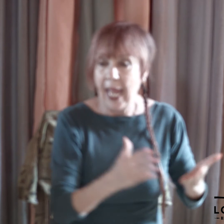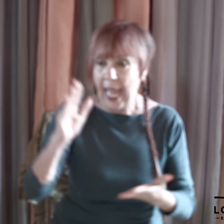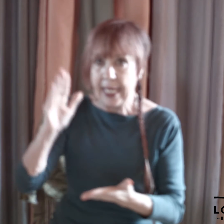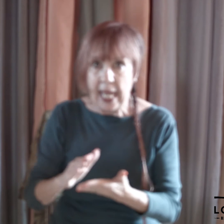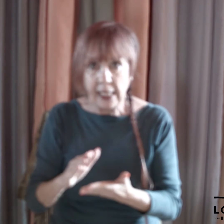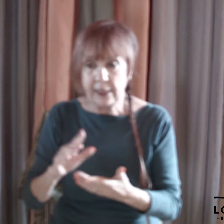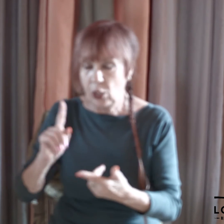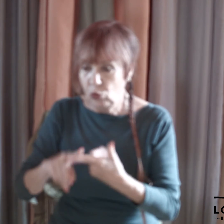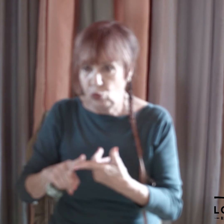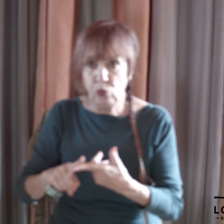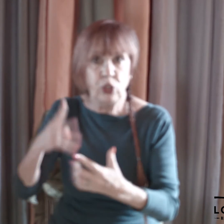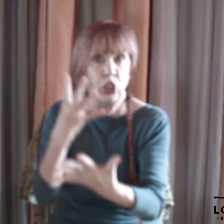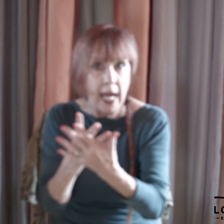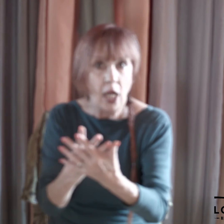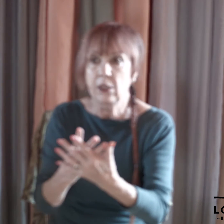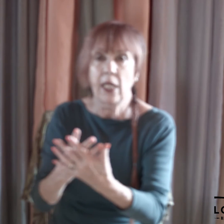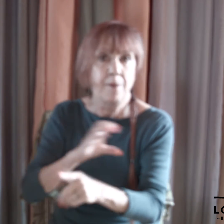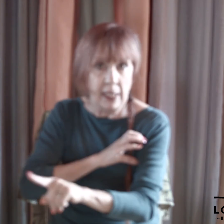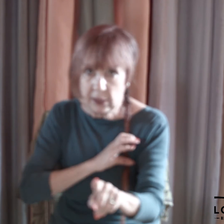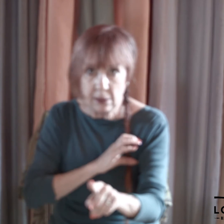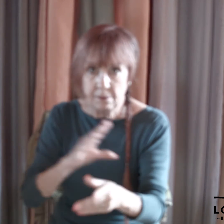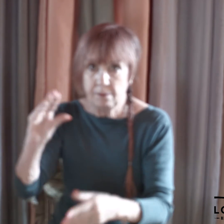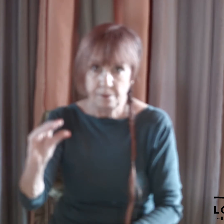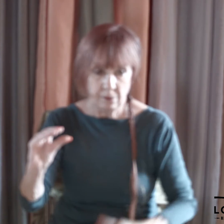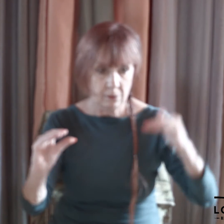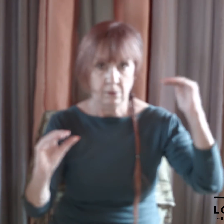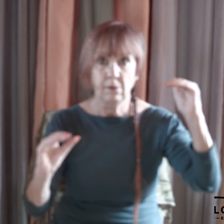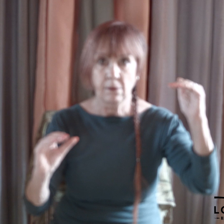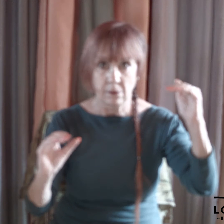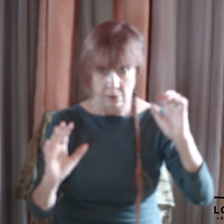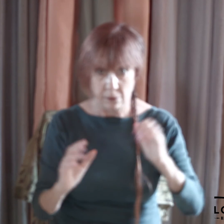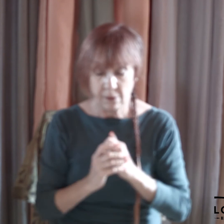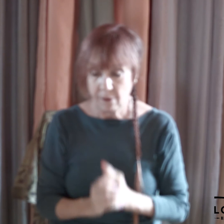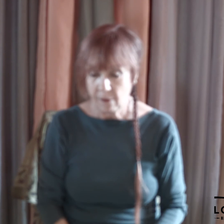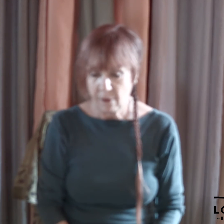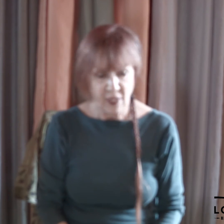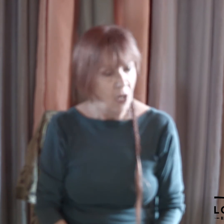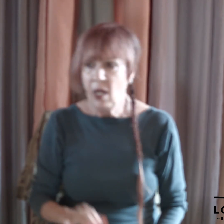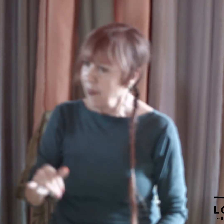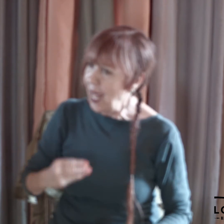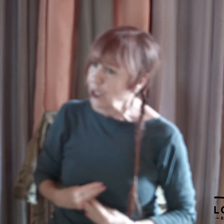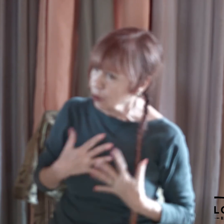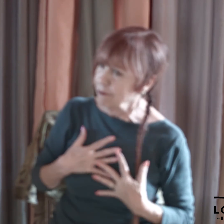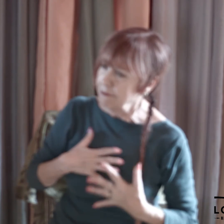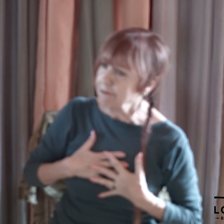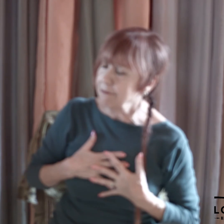less to jails and law enforcement. It's encouraging to hear this. You've been concerned in